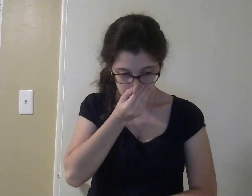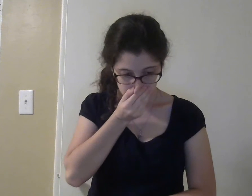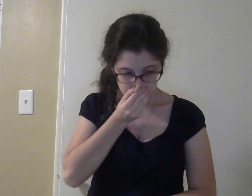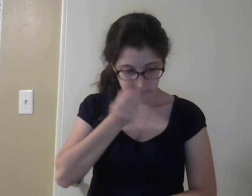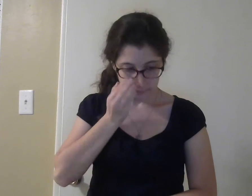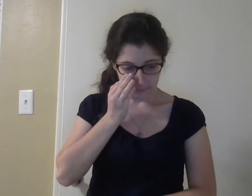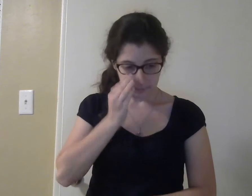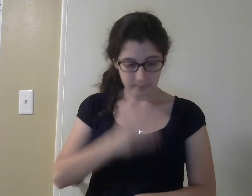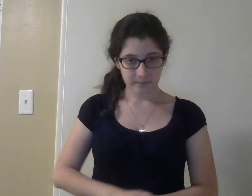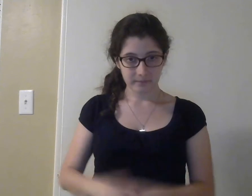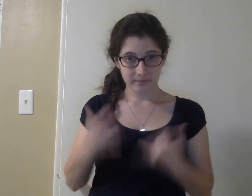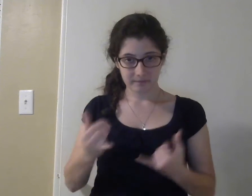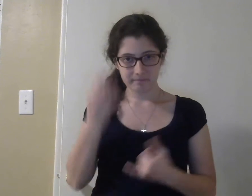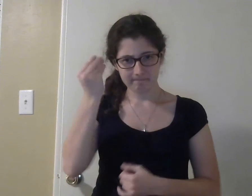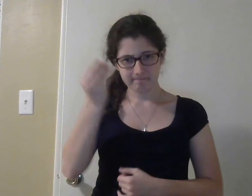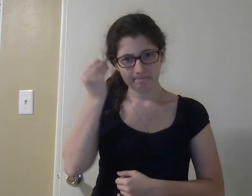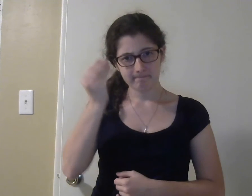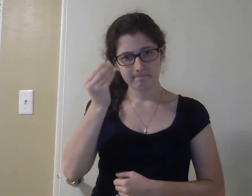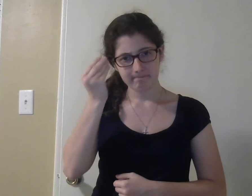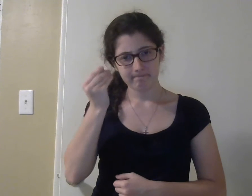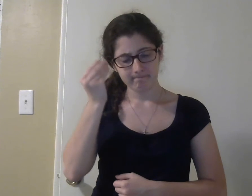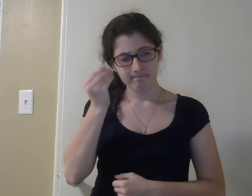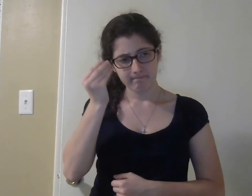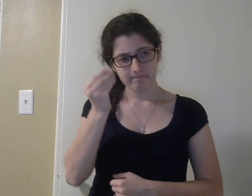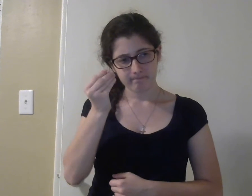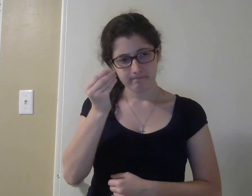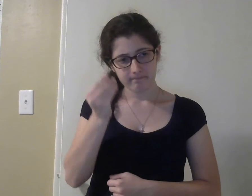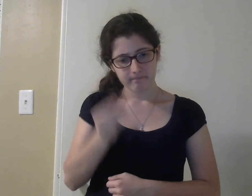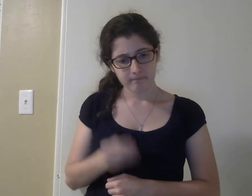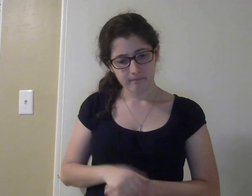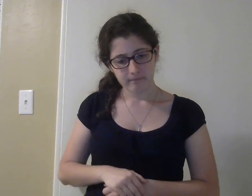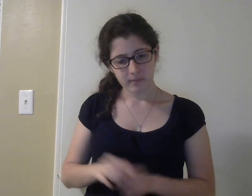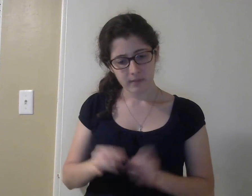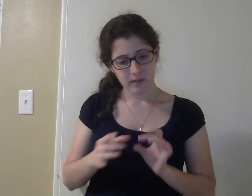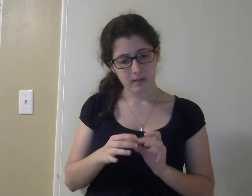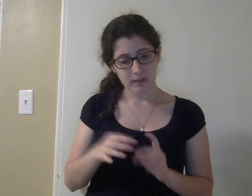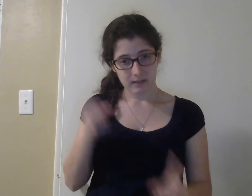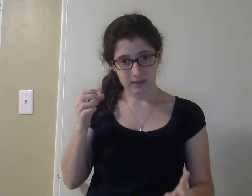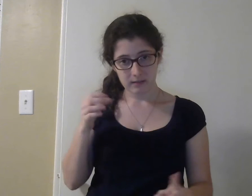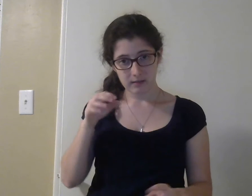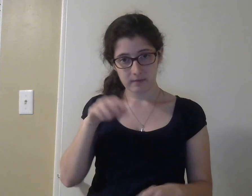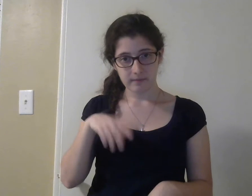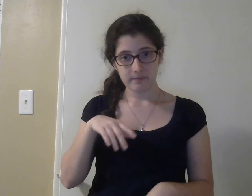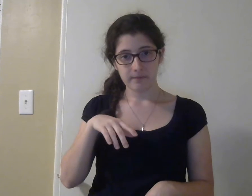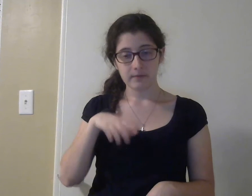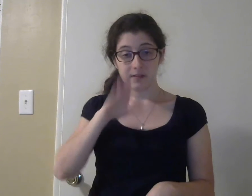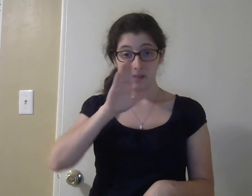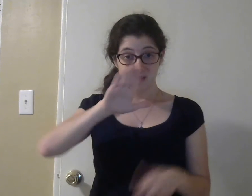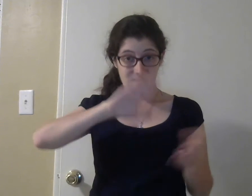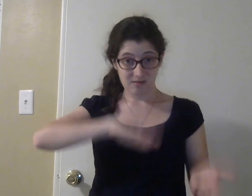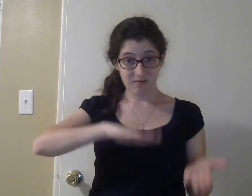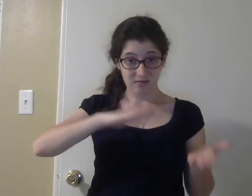deeply on this. When it comes to legacy and impact, remember, your death for